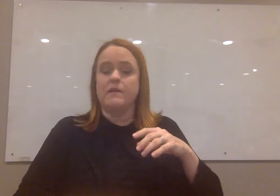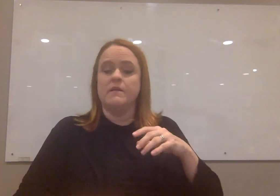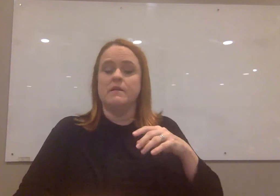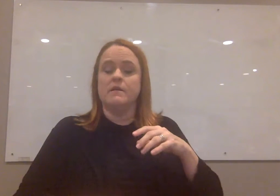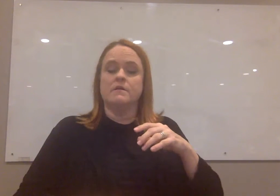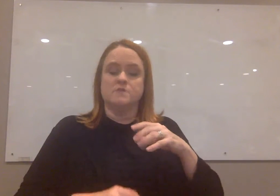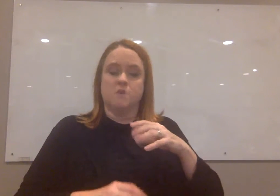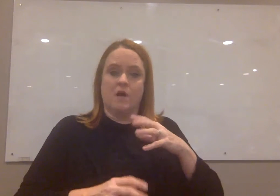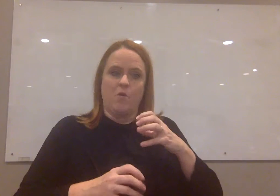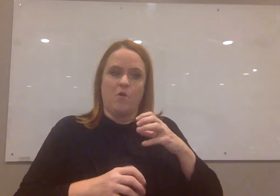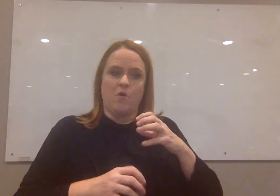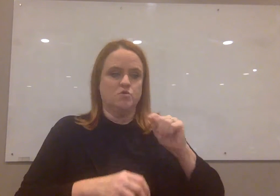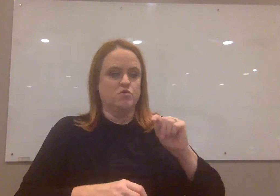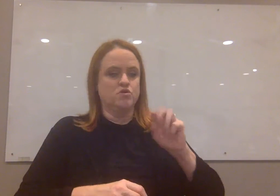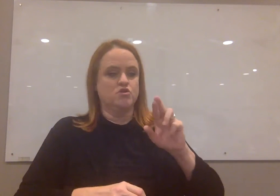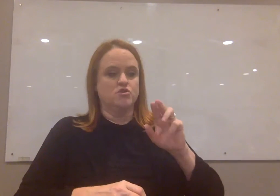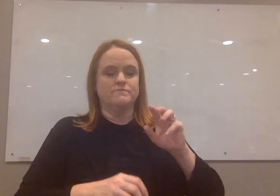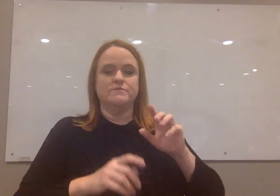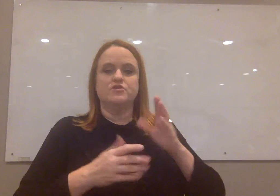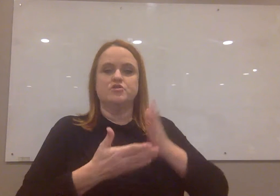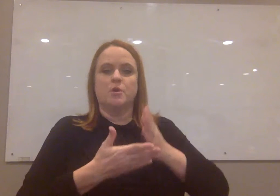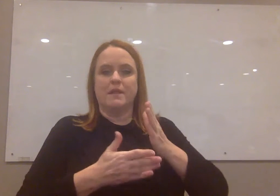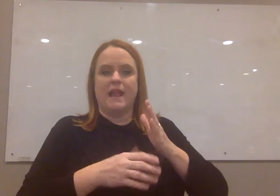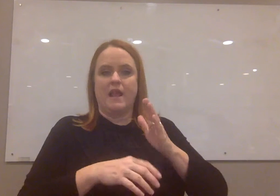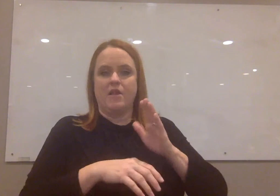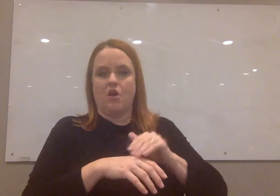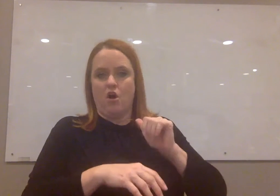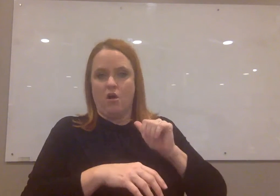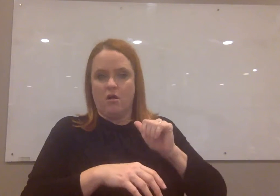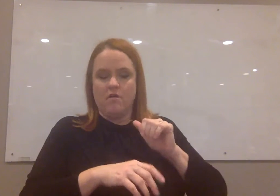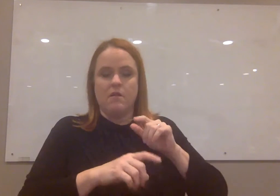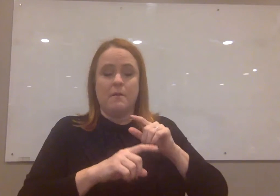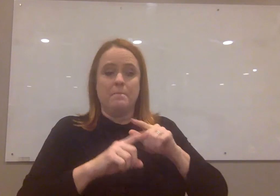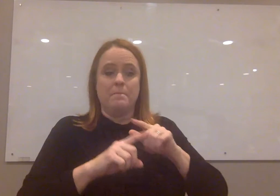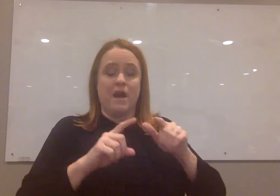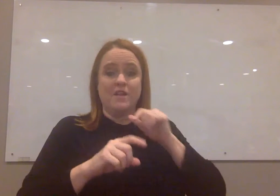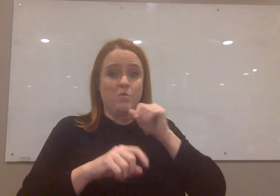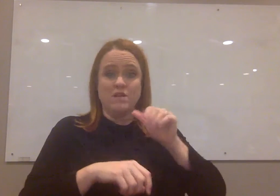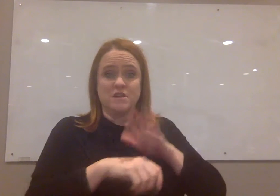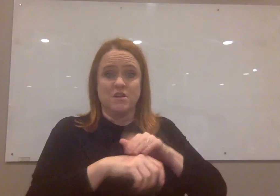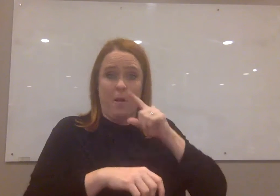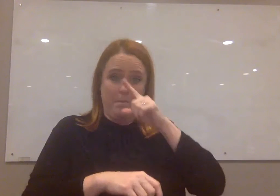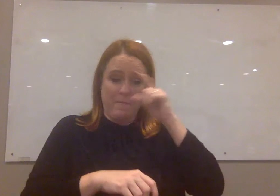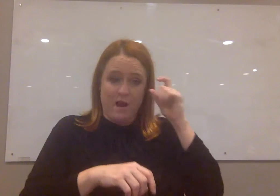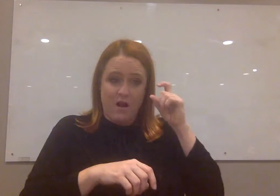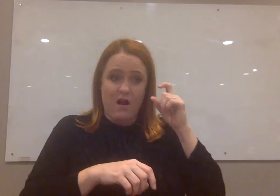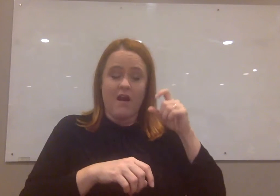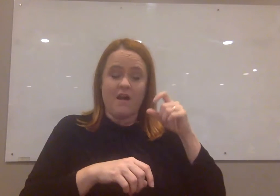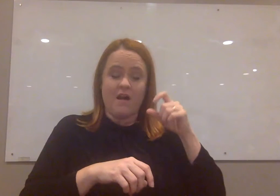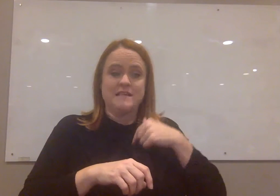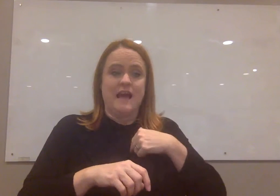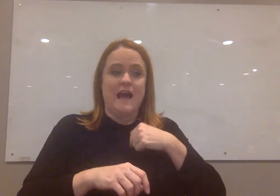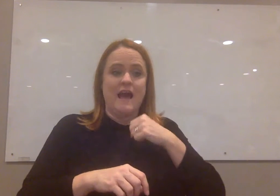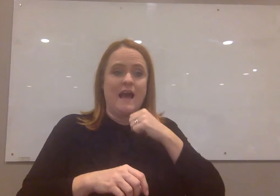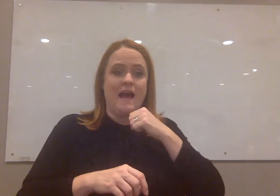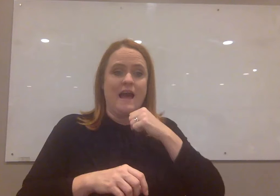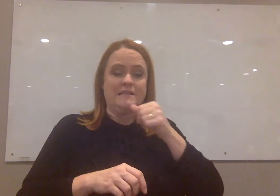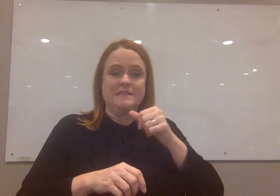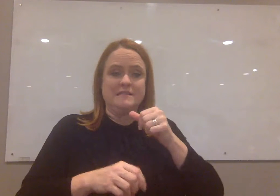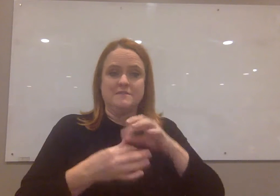it, but my terminate callback was never being called because I forgot to trap exits. Now this is mentioned in the docs a lot, but if you don't do it in your own